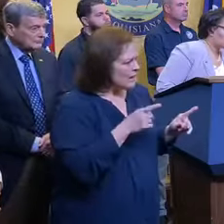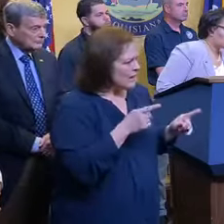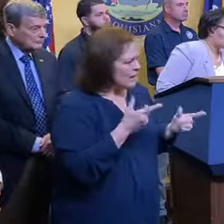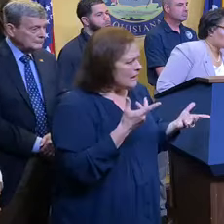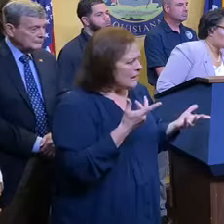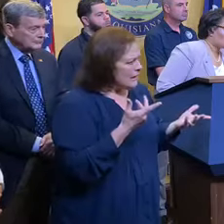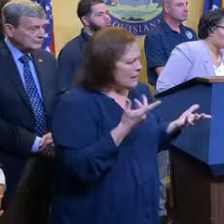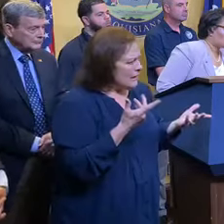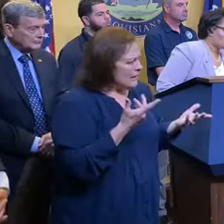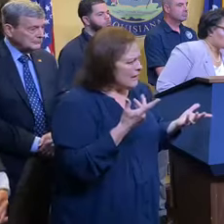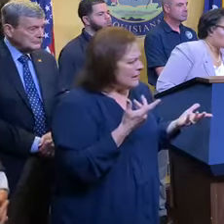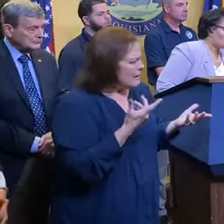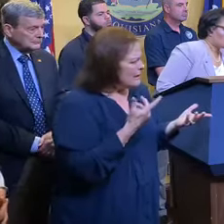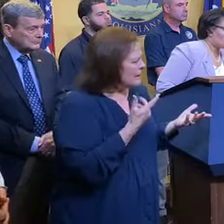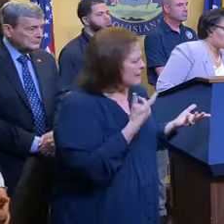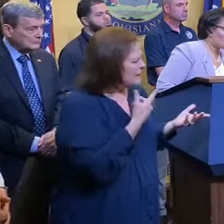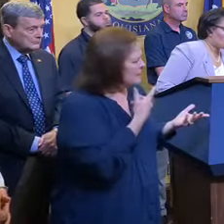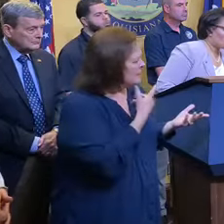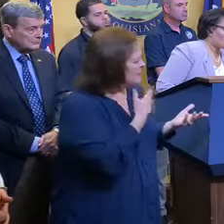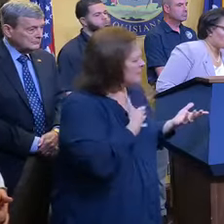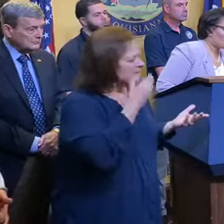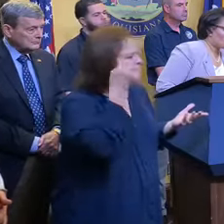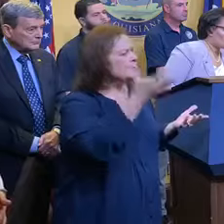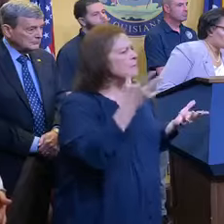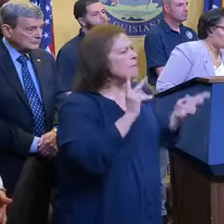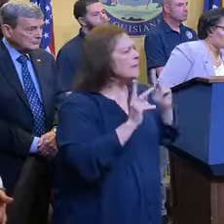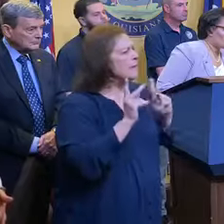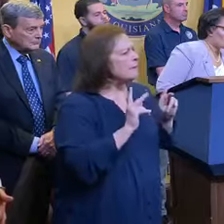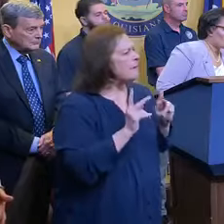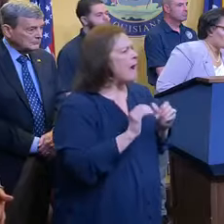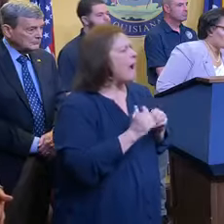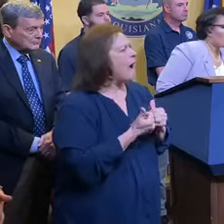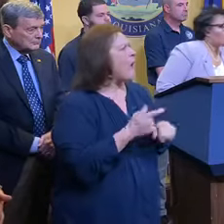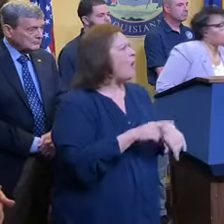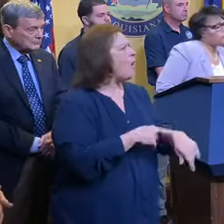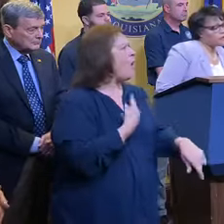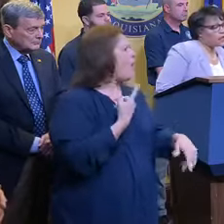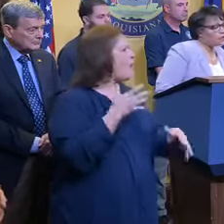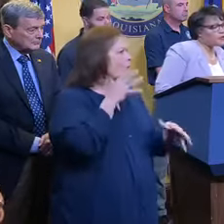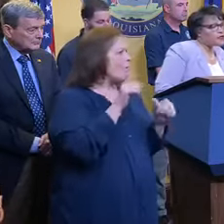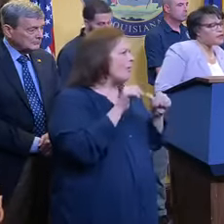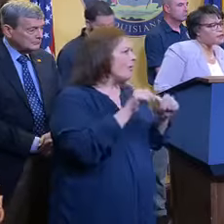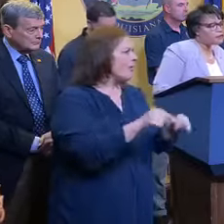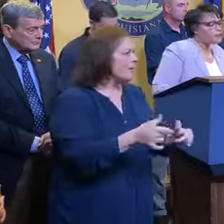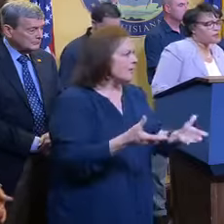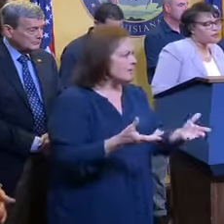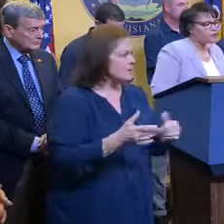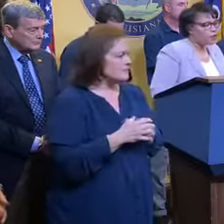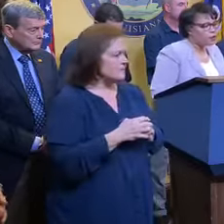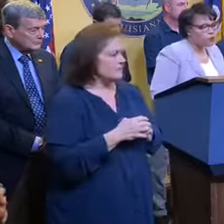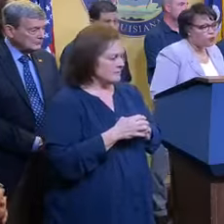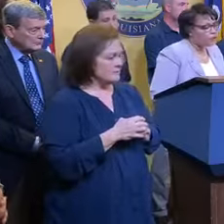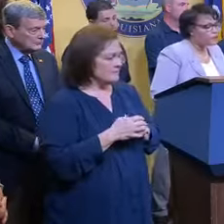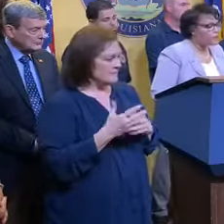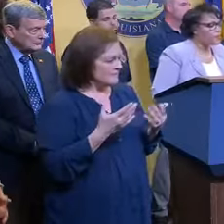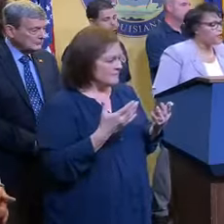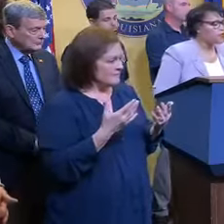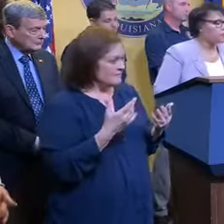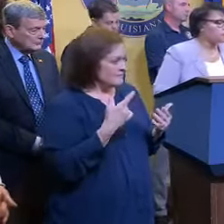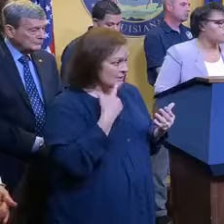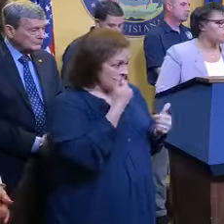for people pretty quickly. So just your message to them, and again, it may be too early to even say how long until Well, we're it back is, to and because we've grown